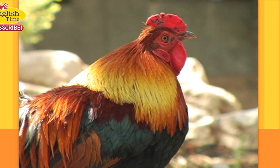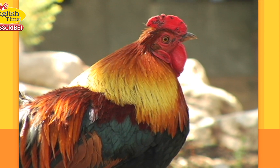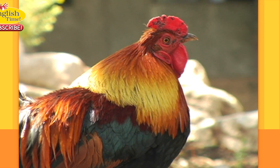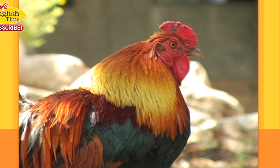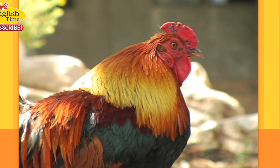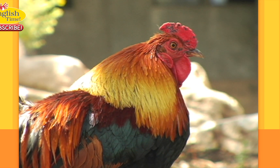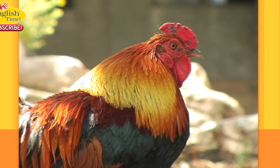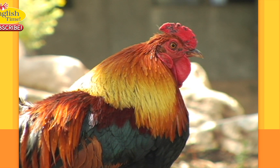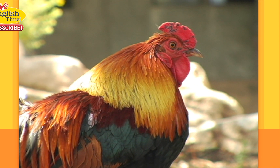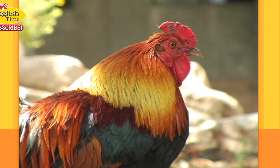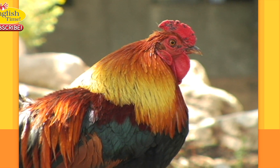Wow, Rooster.